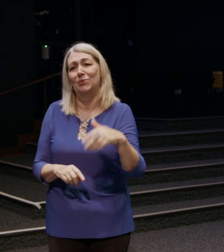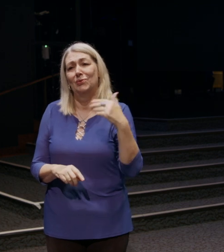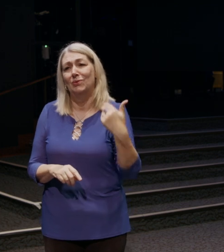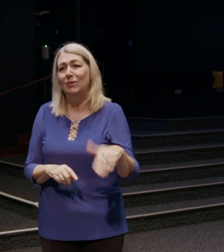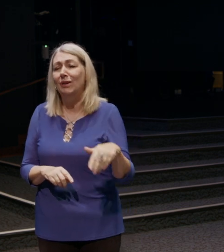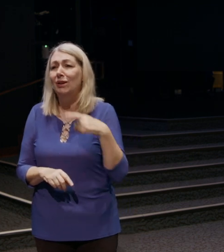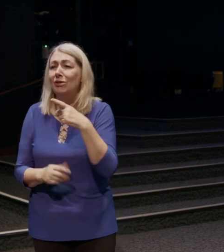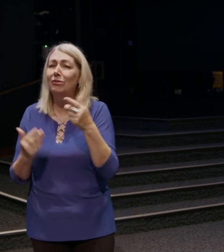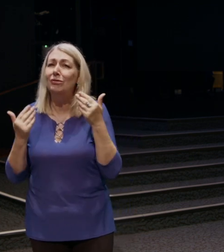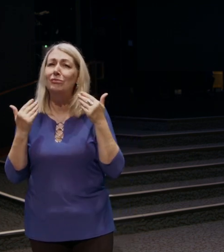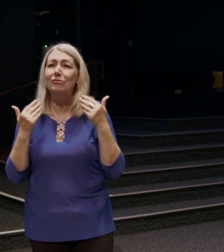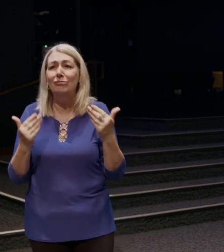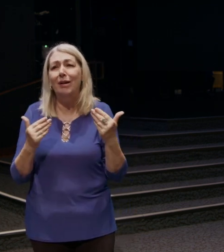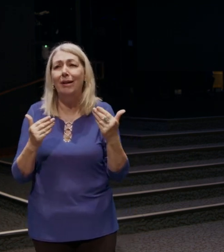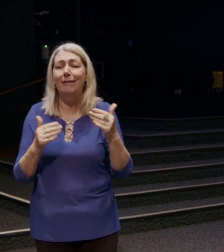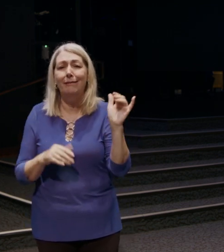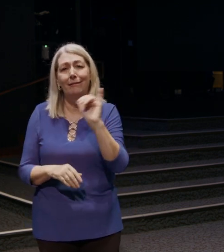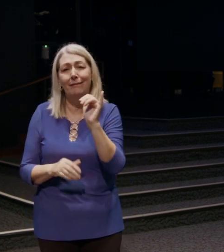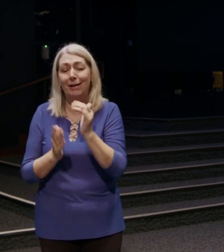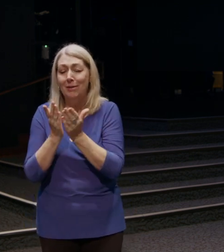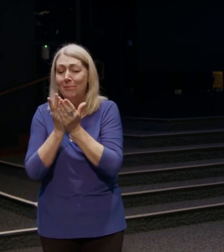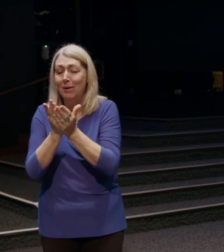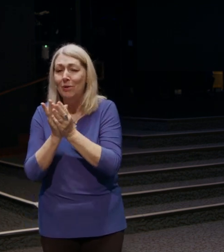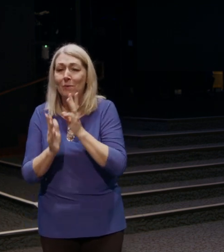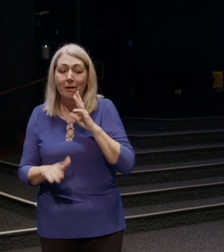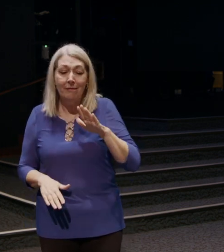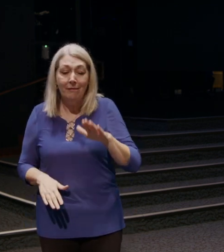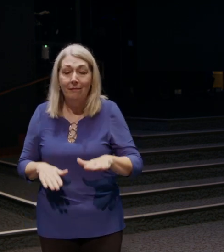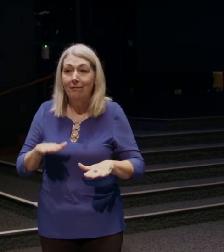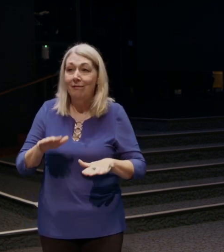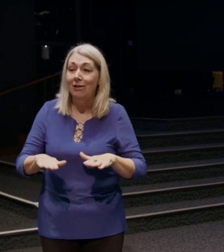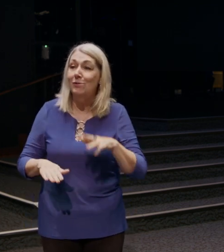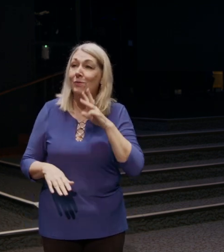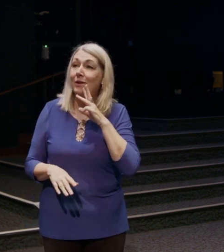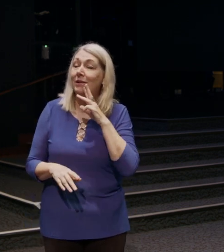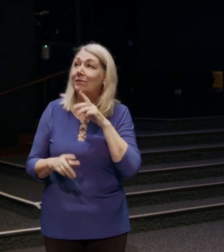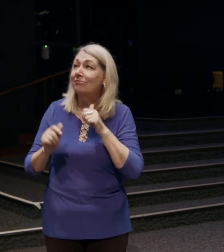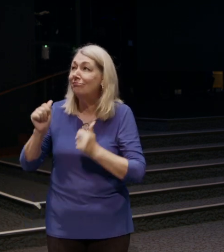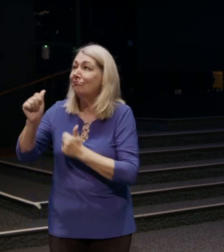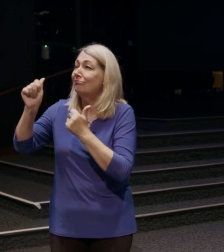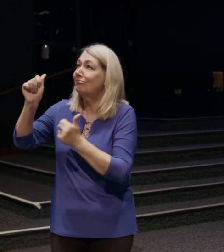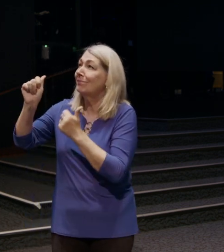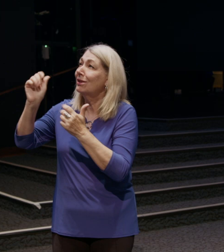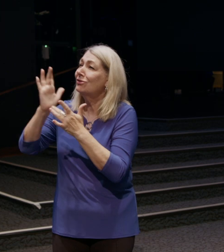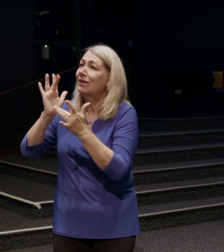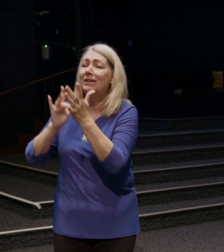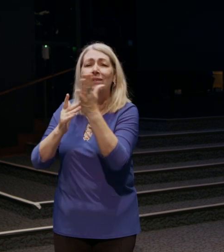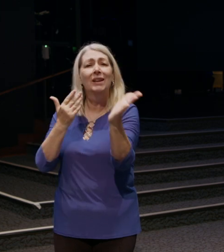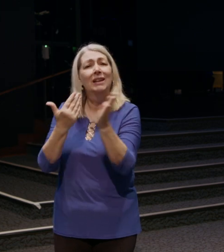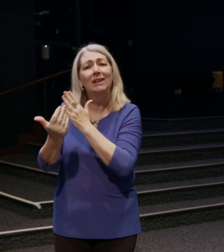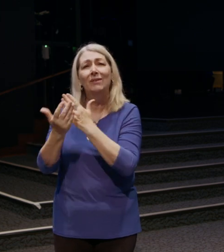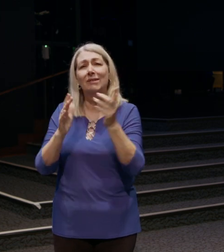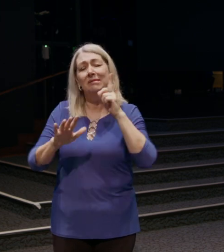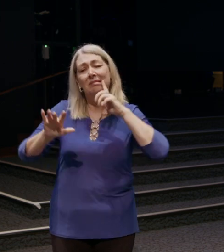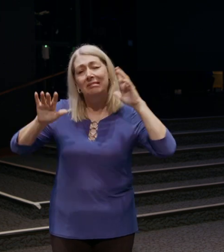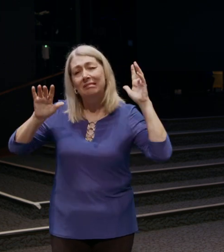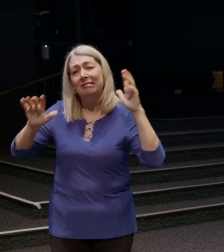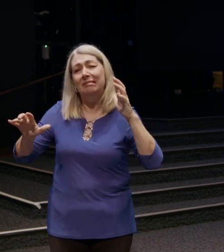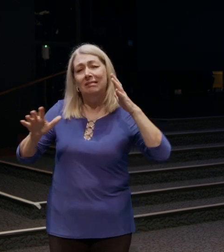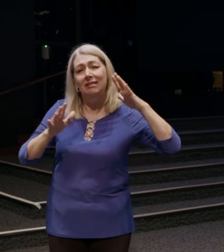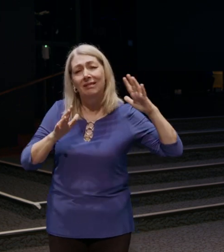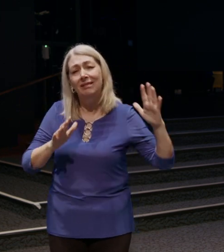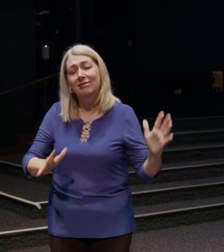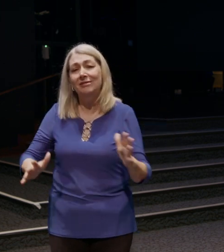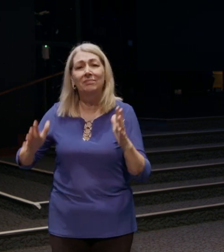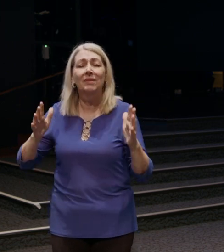out of the boat and walk in the direction of Jesus, even during the middle of a stormy season.